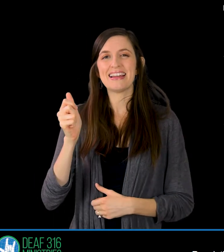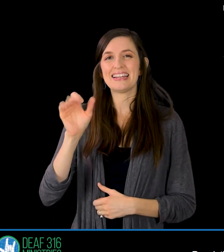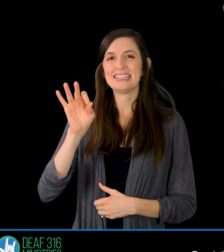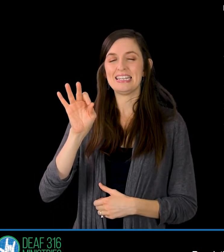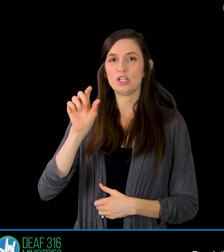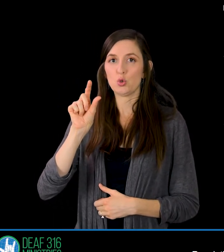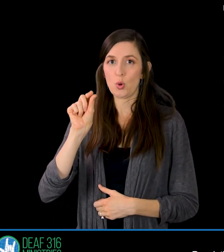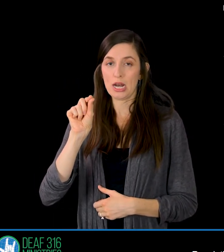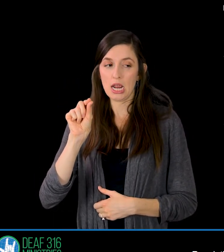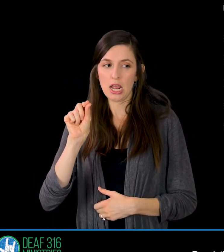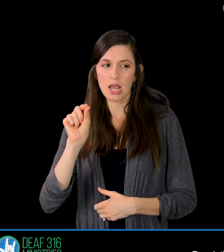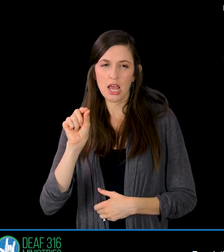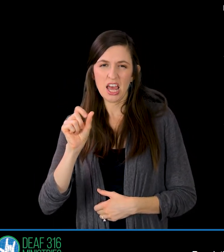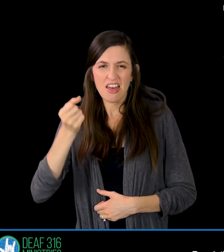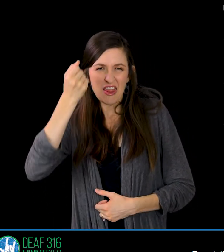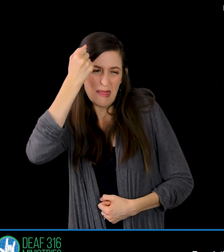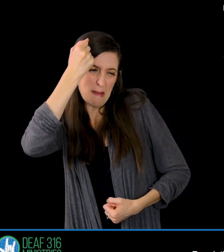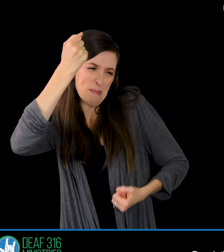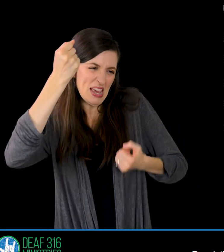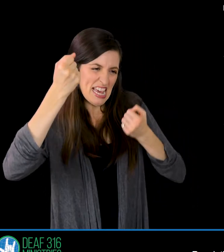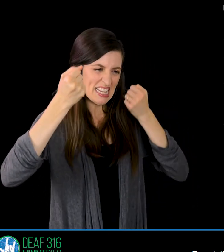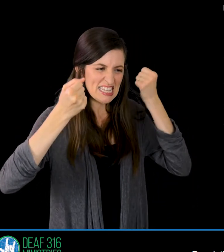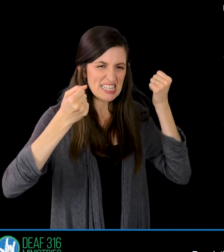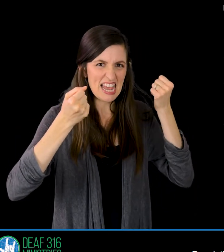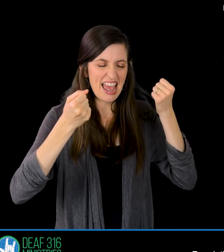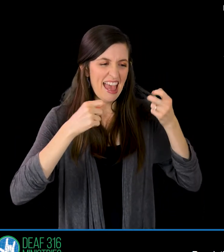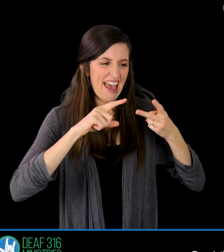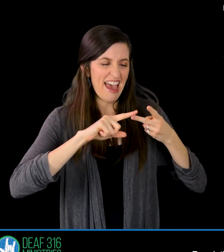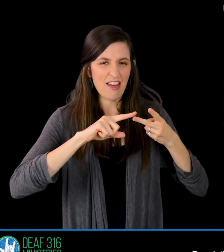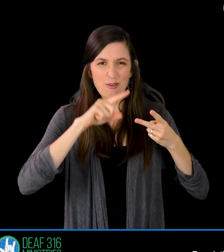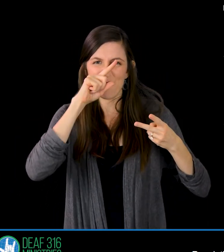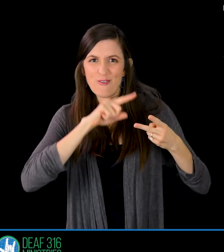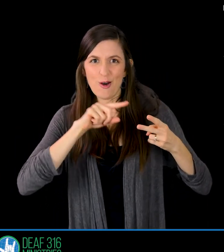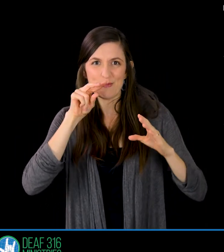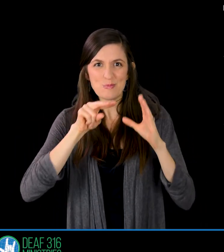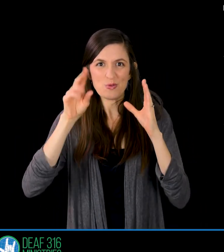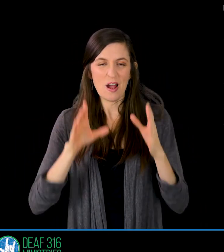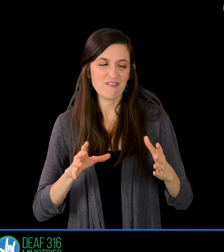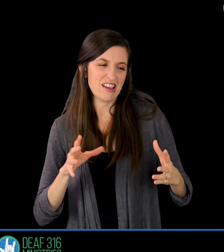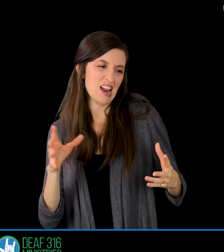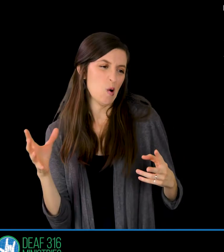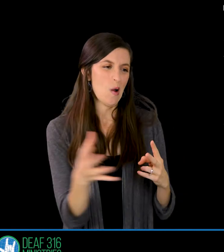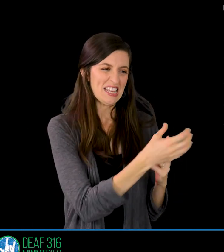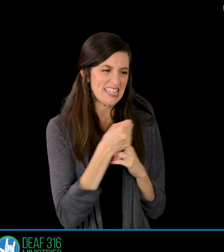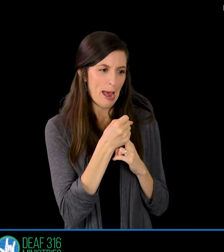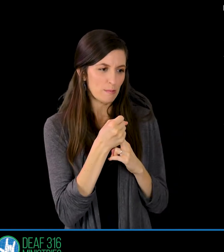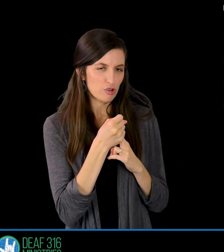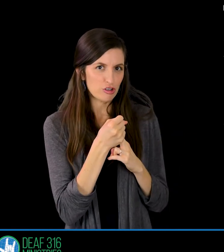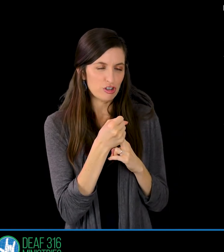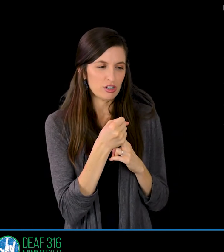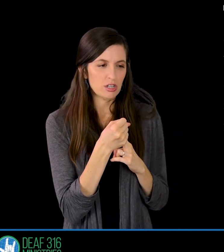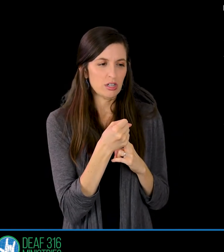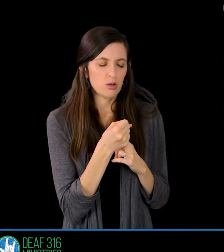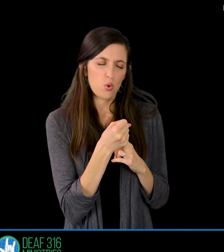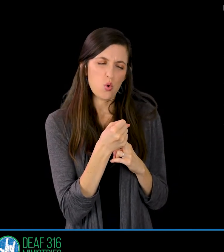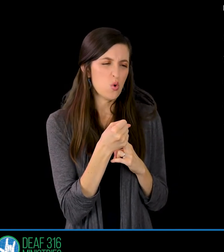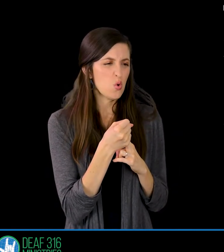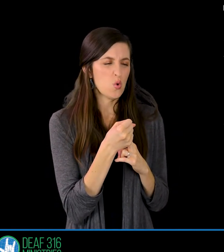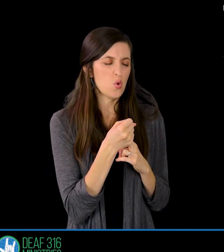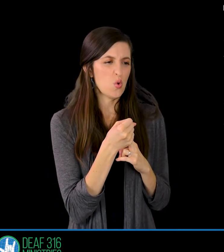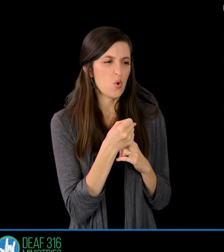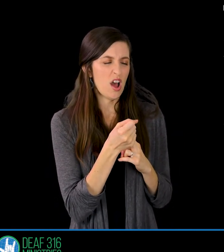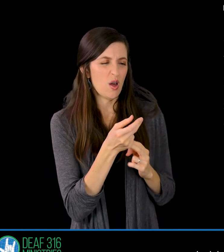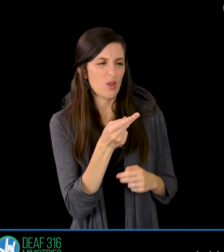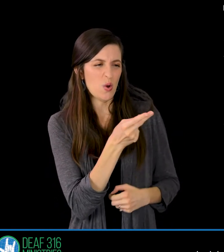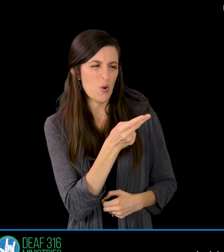revelation 19 20 the beast was captured and with it the false prophet who in